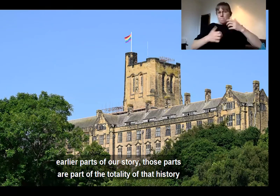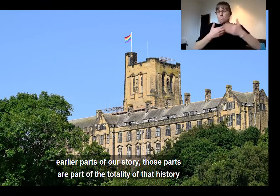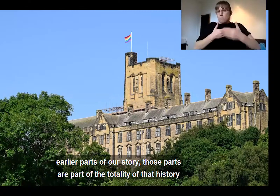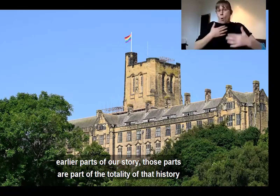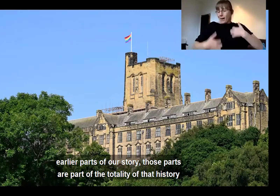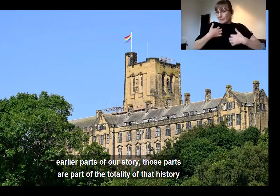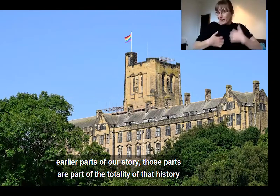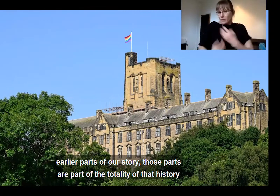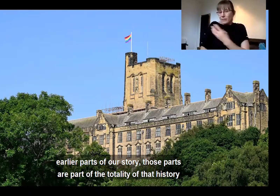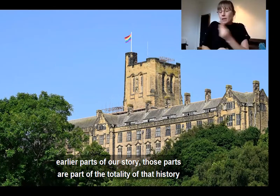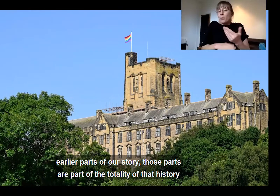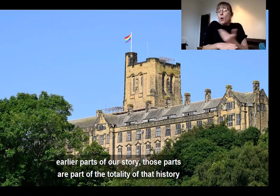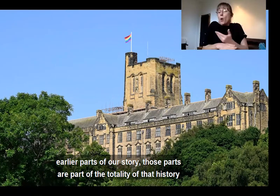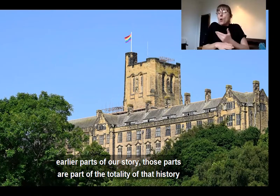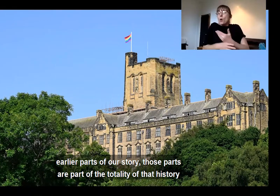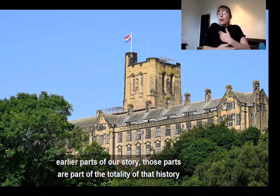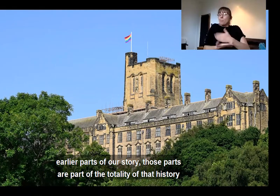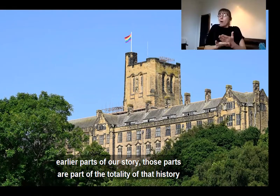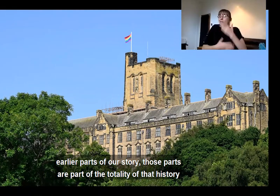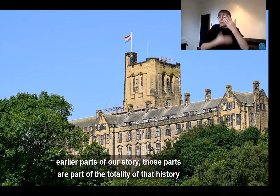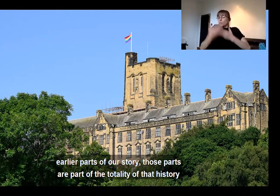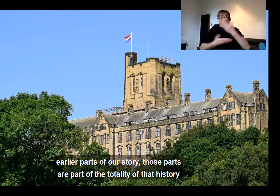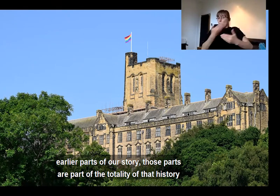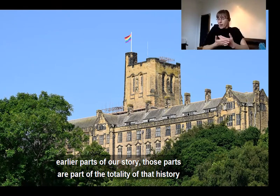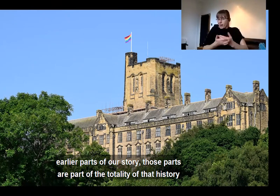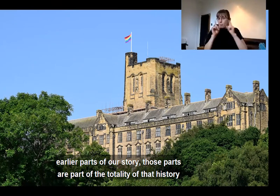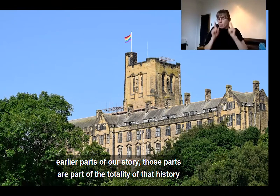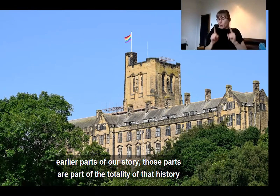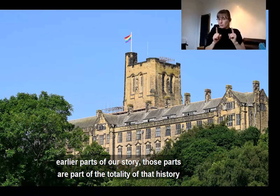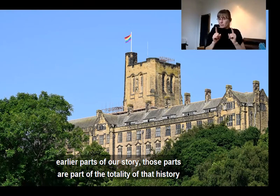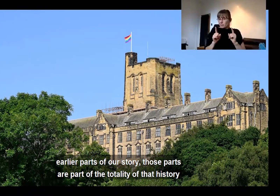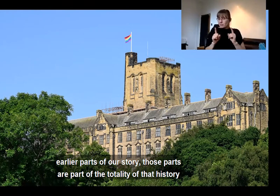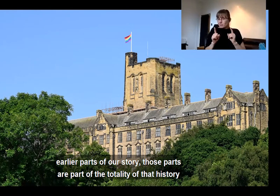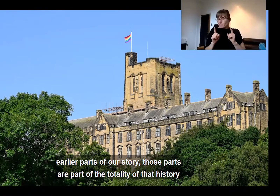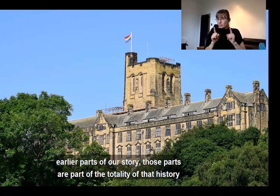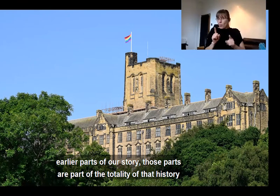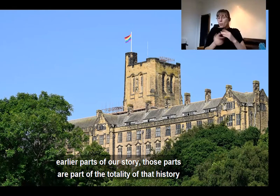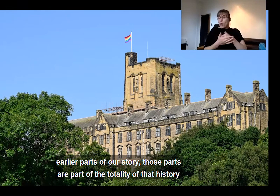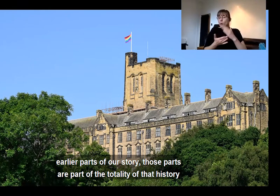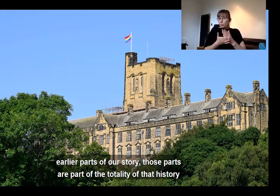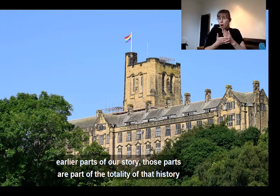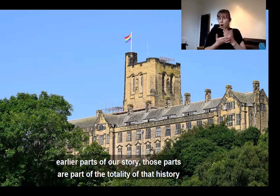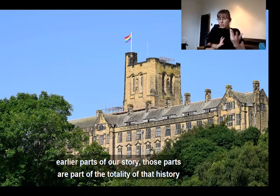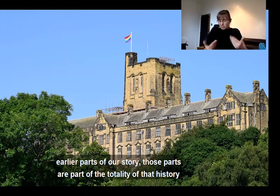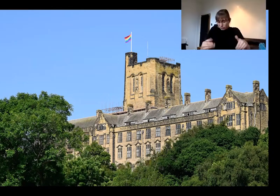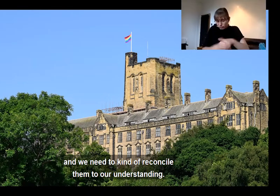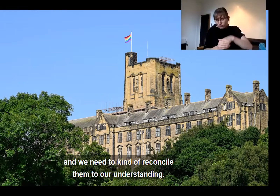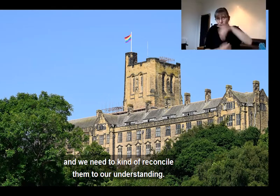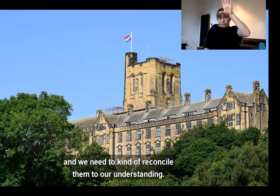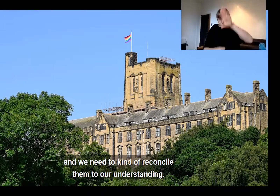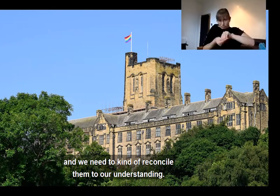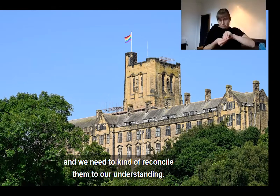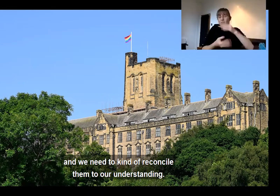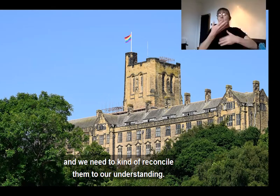perhaps some of the earlier parts of our story are. Those parts are part of the totality of